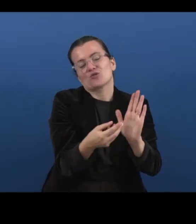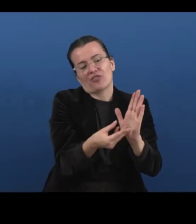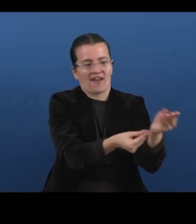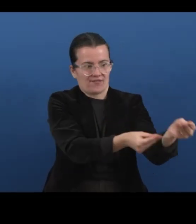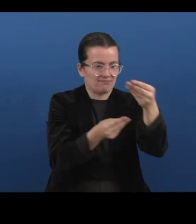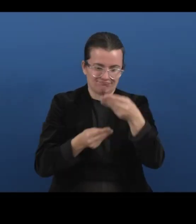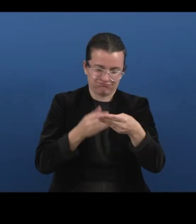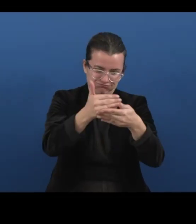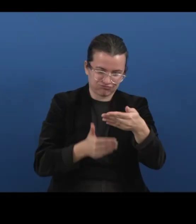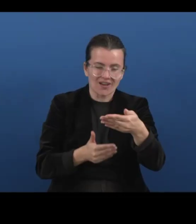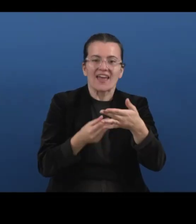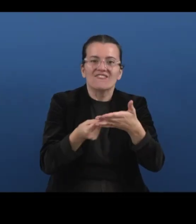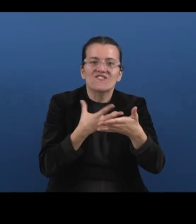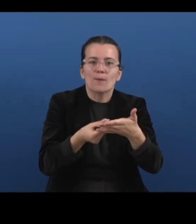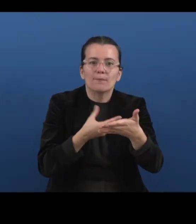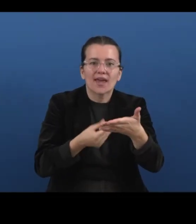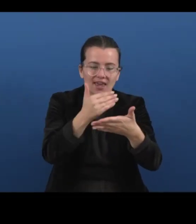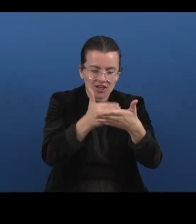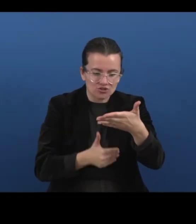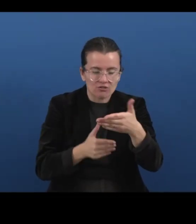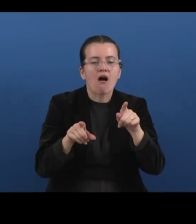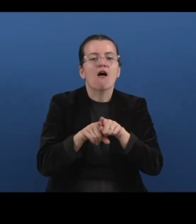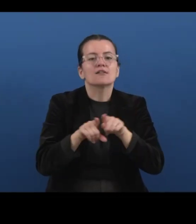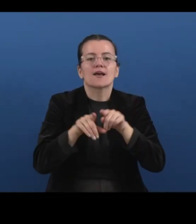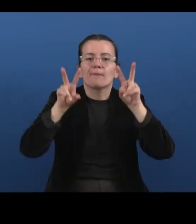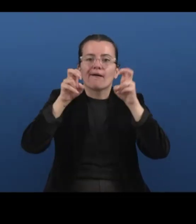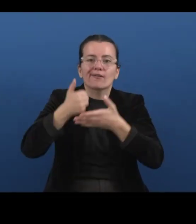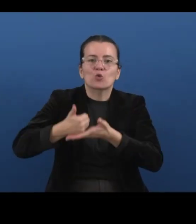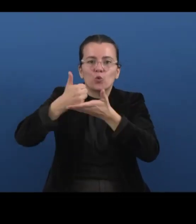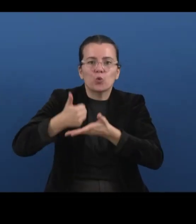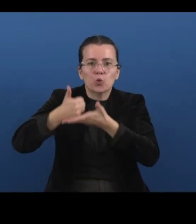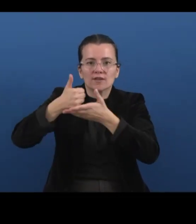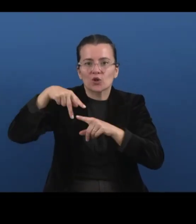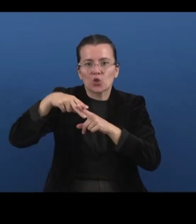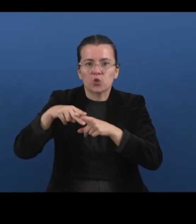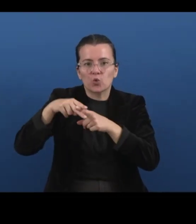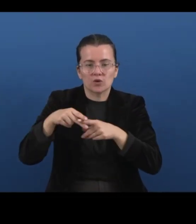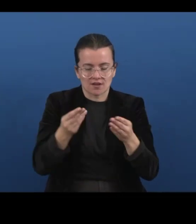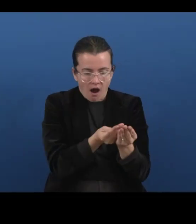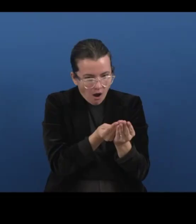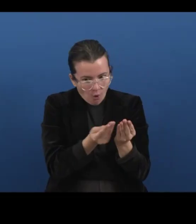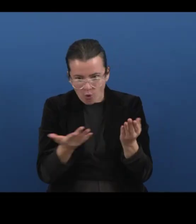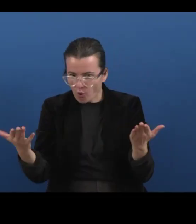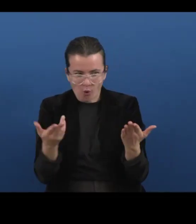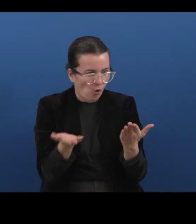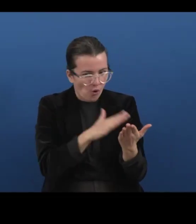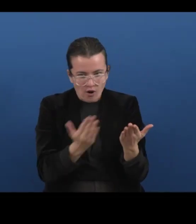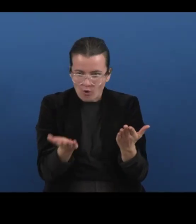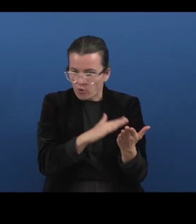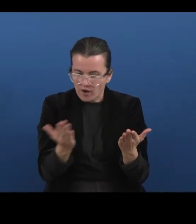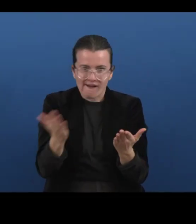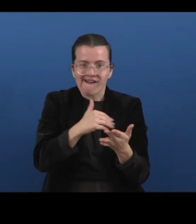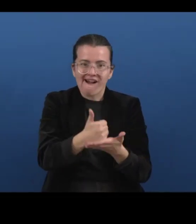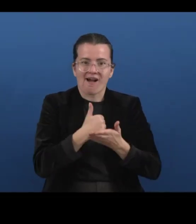equipped with information and tools that they can use in order to move forward in their caring role. Our ERGs